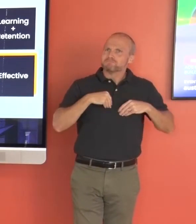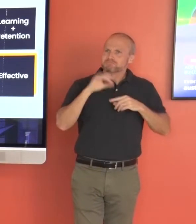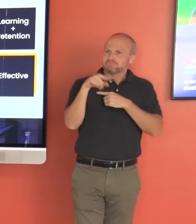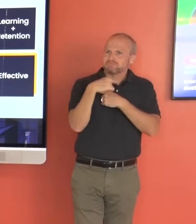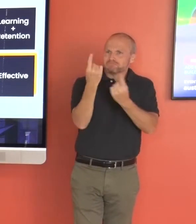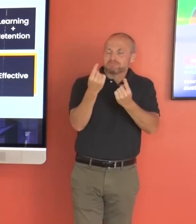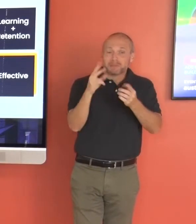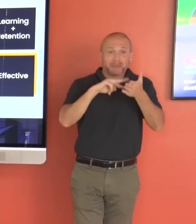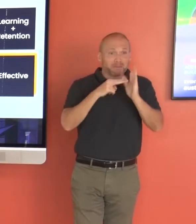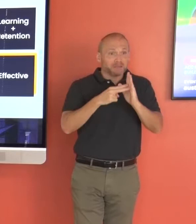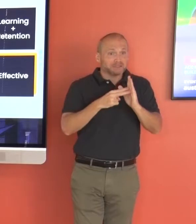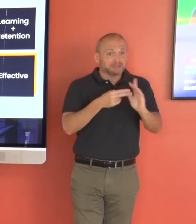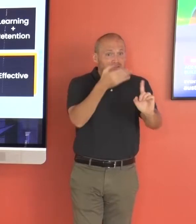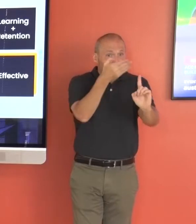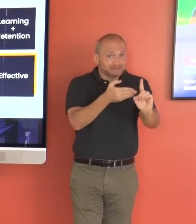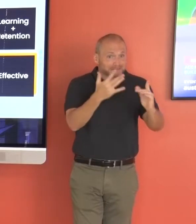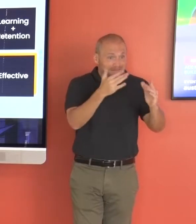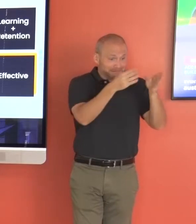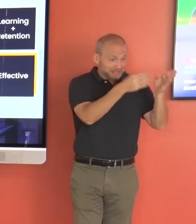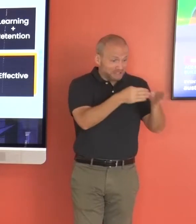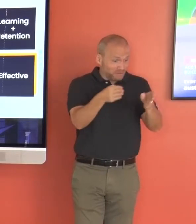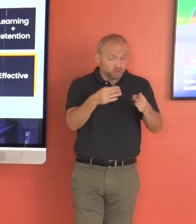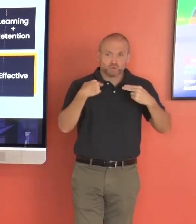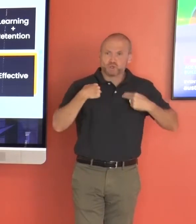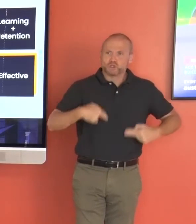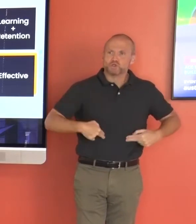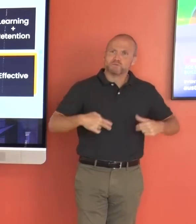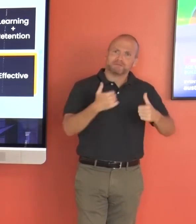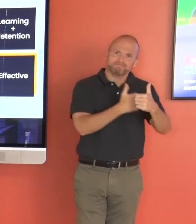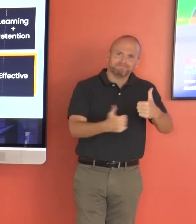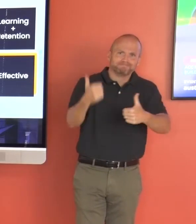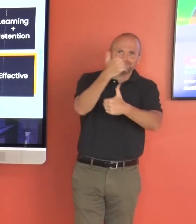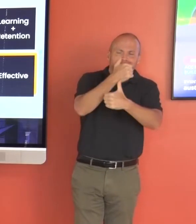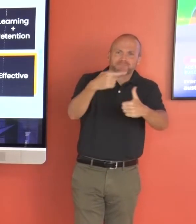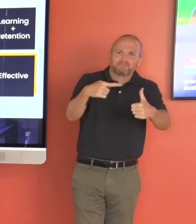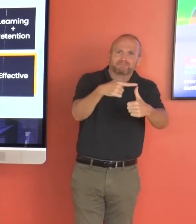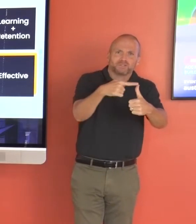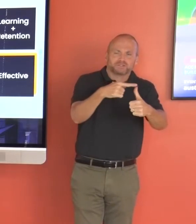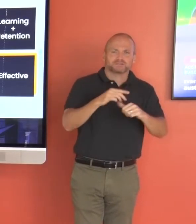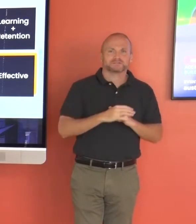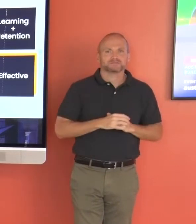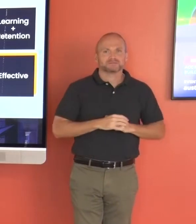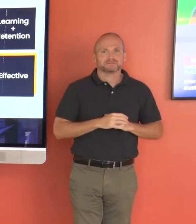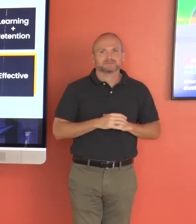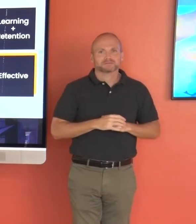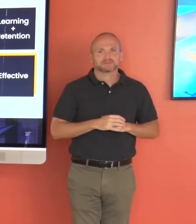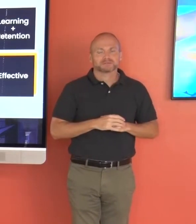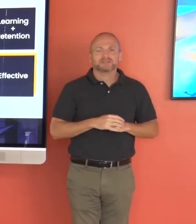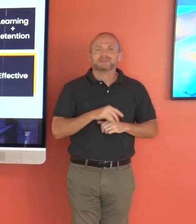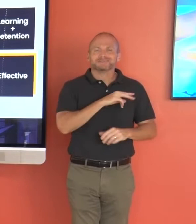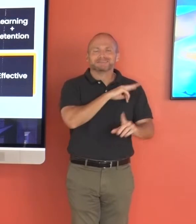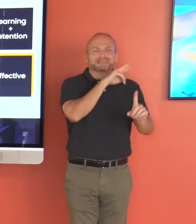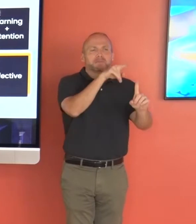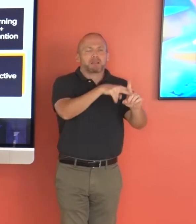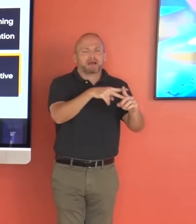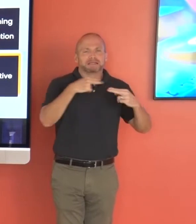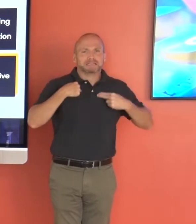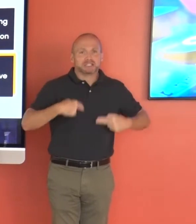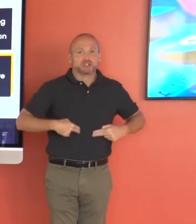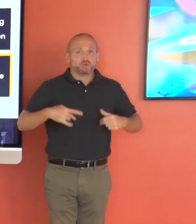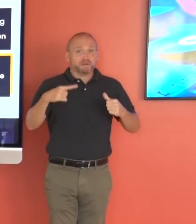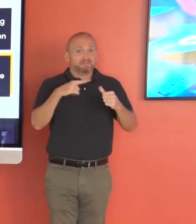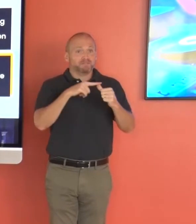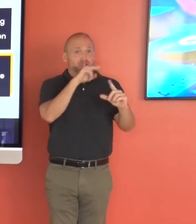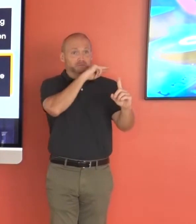about you as a human, human first. And what I love about this, this is applying that human first lens